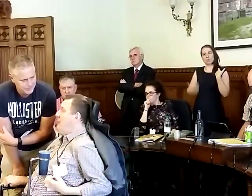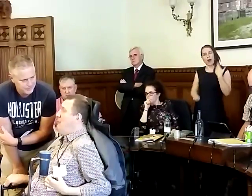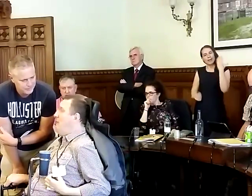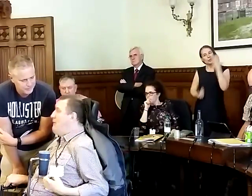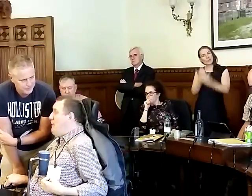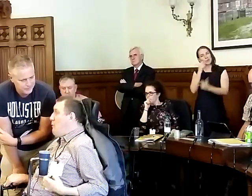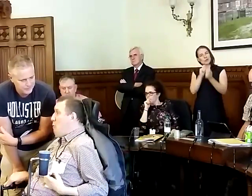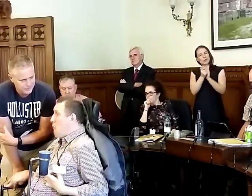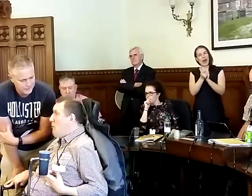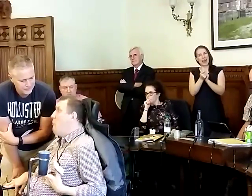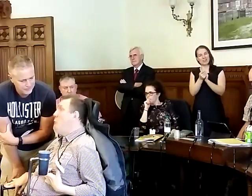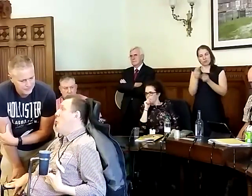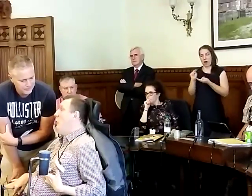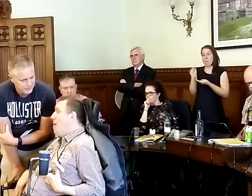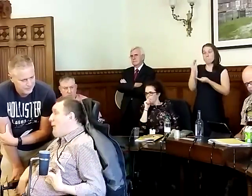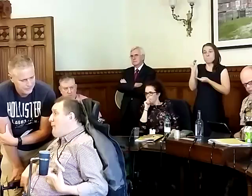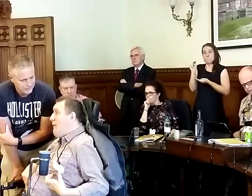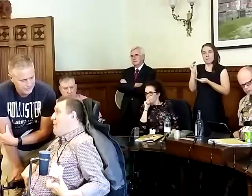changed.